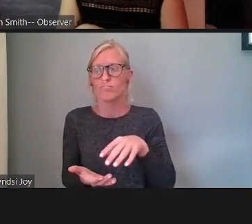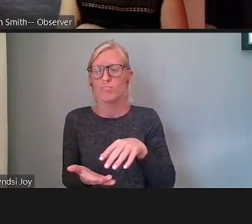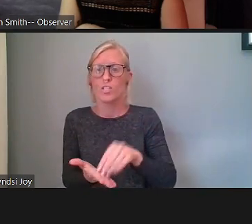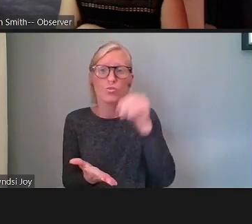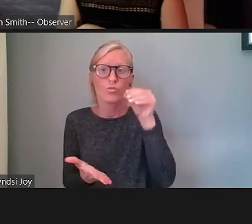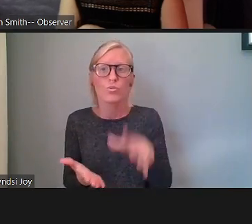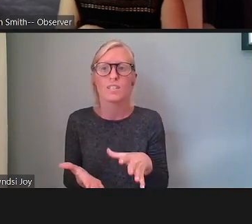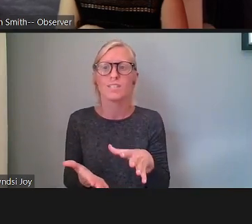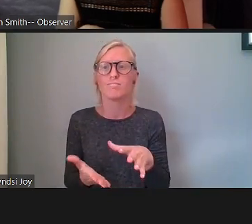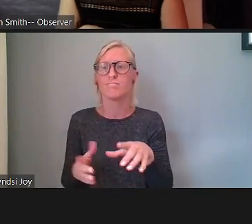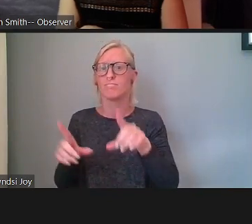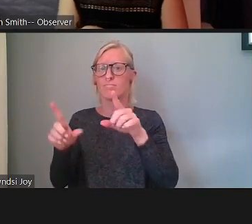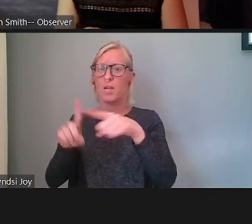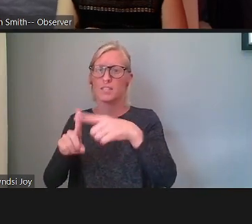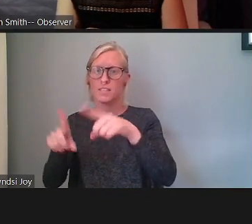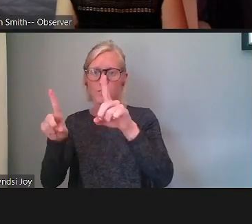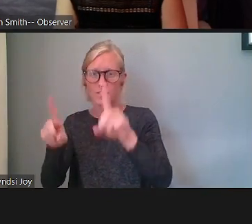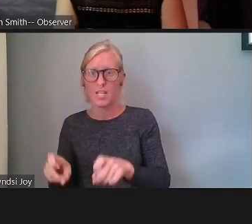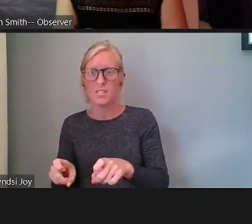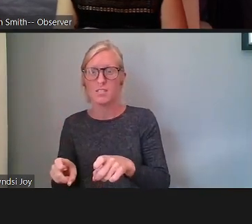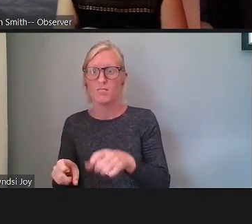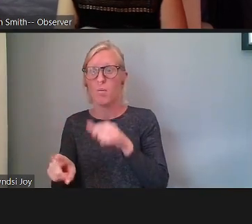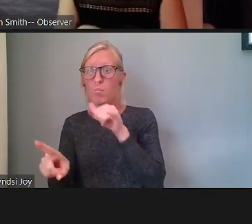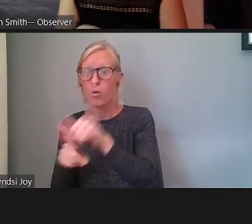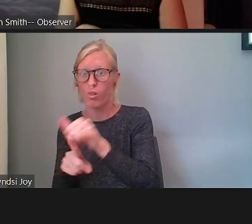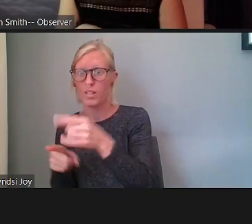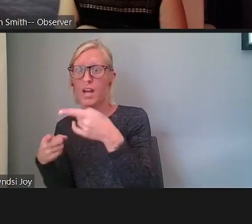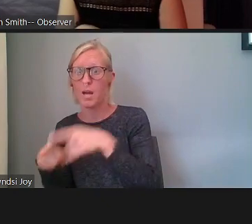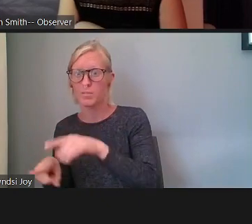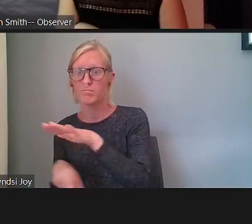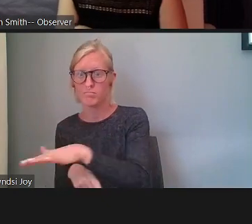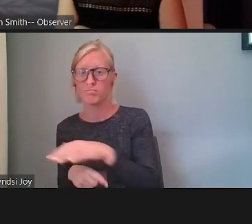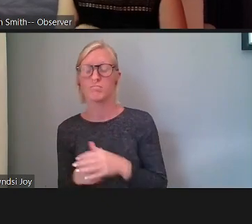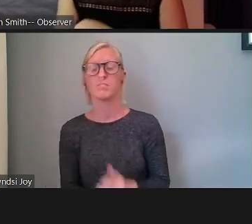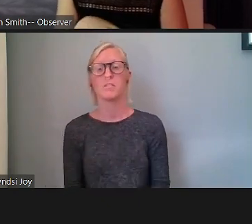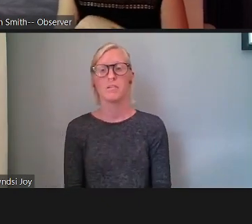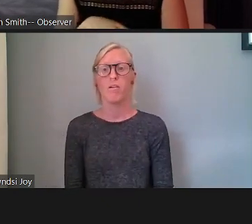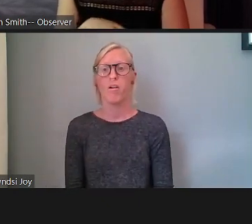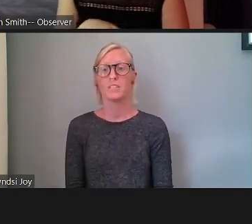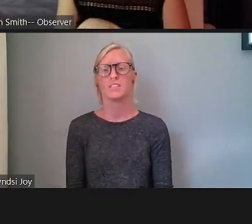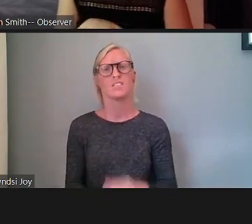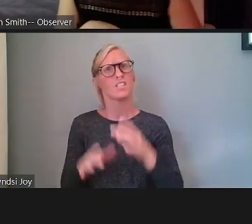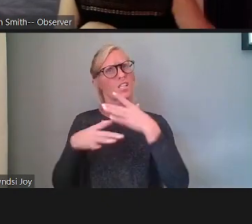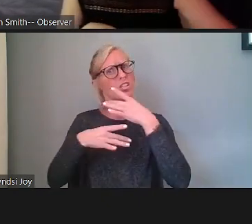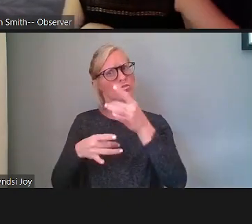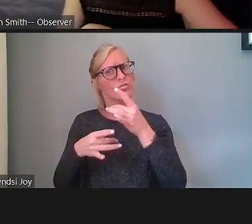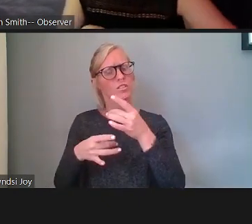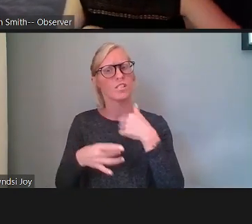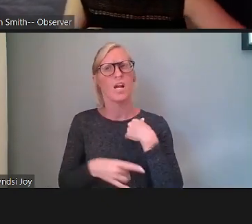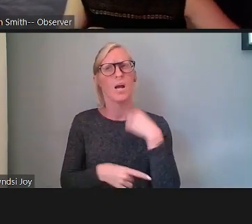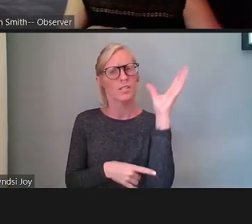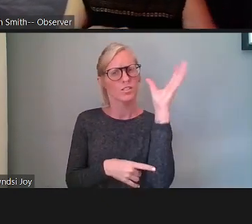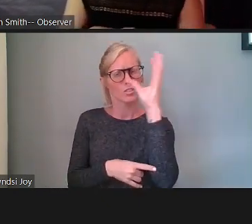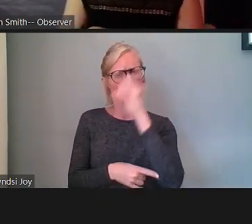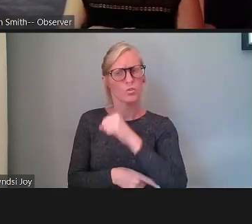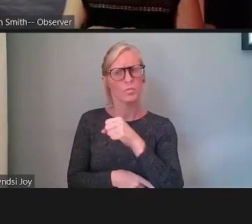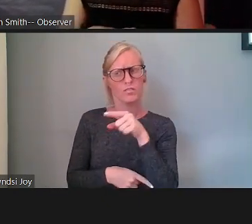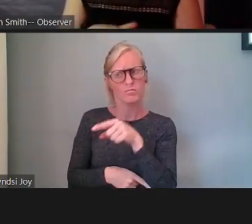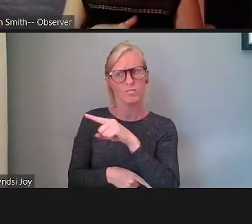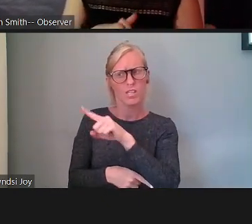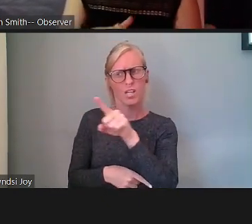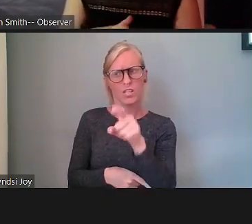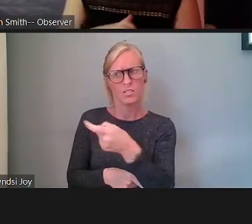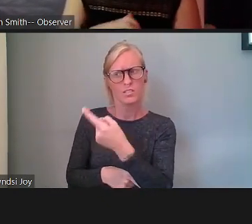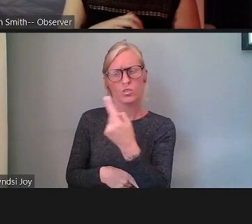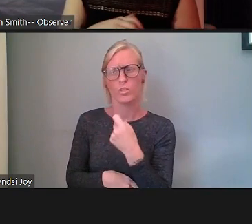It's an interesting question. Very interesting question, Juan. And I'm making the assumption that with the way that you've asked the question, that you're talking about a school